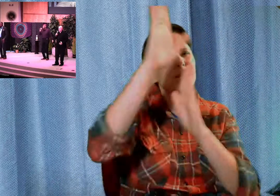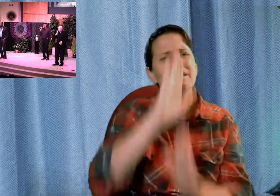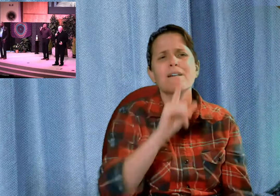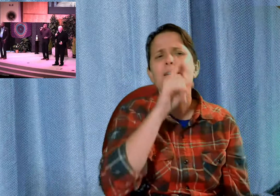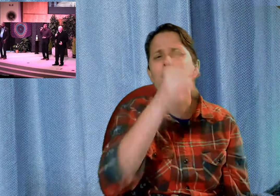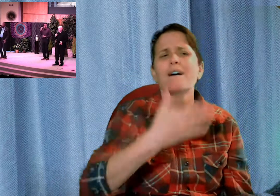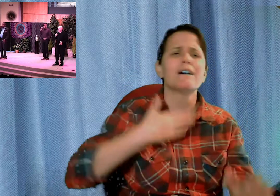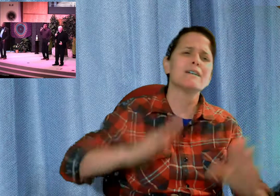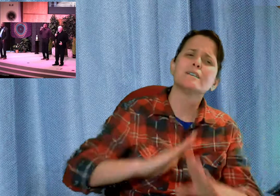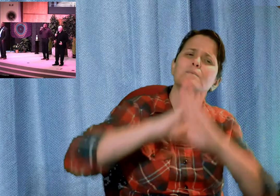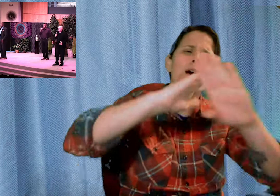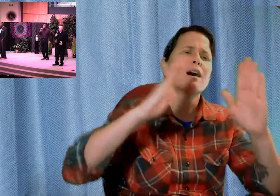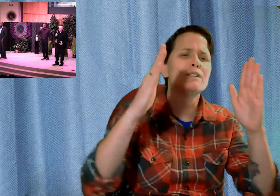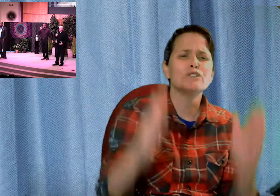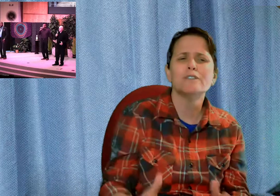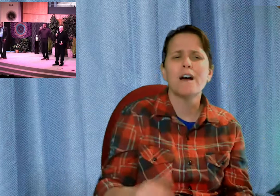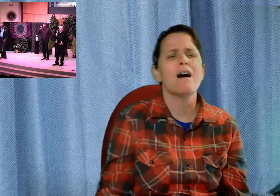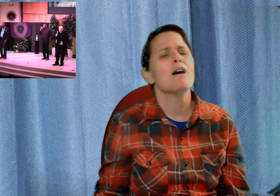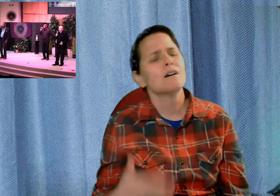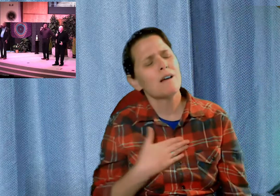my shelter. Say God